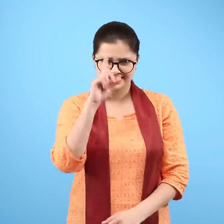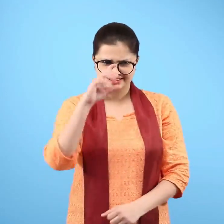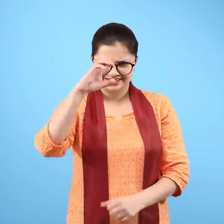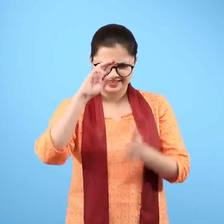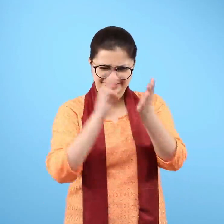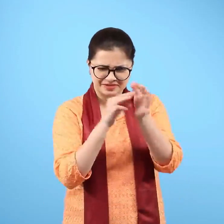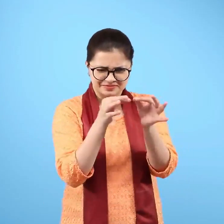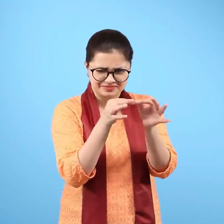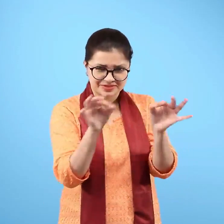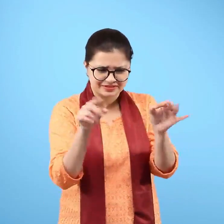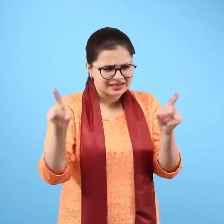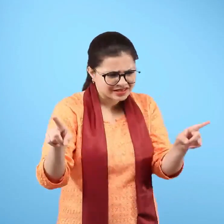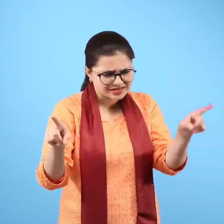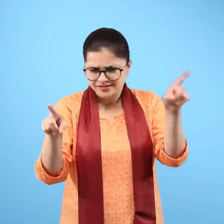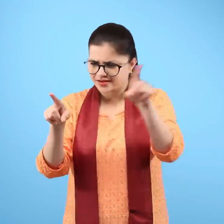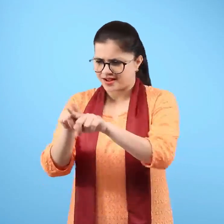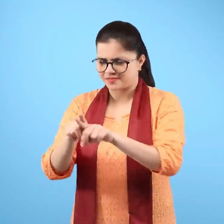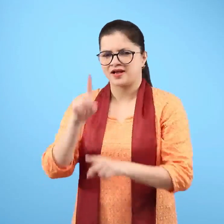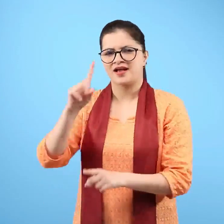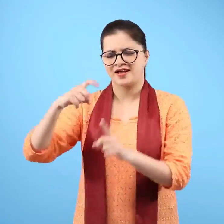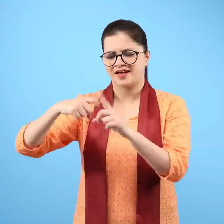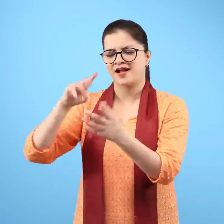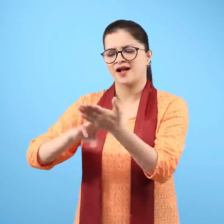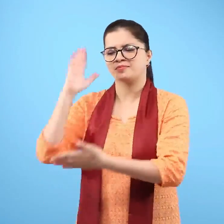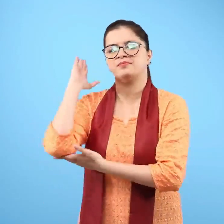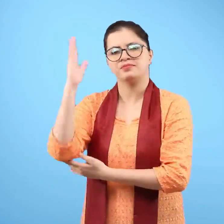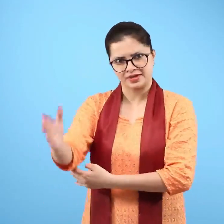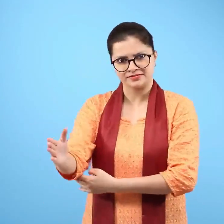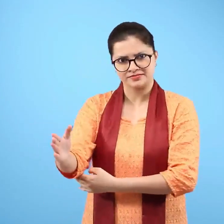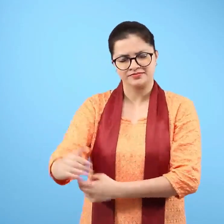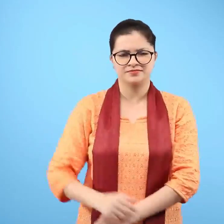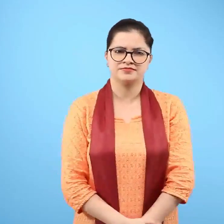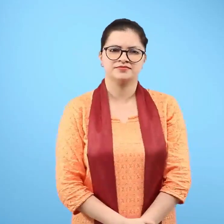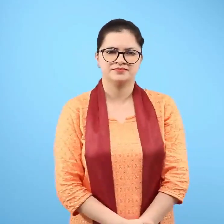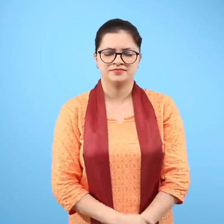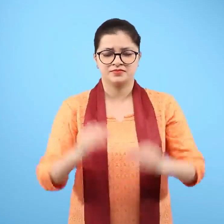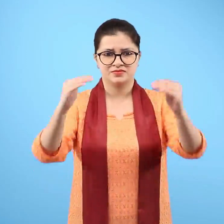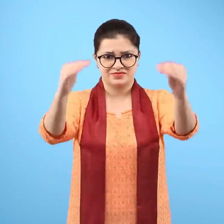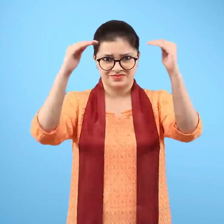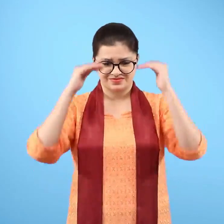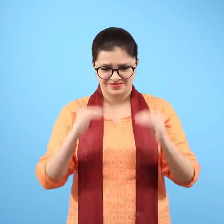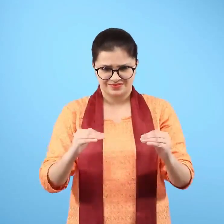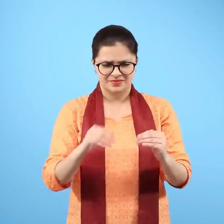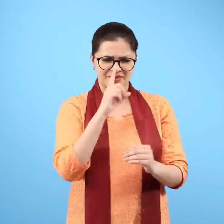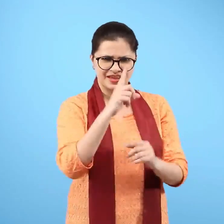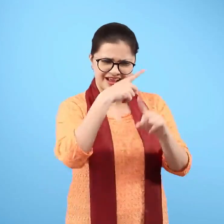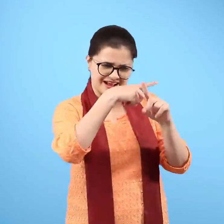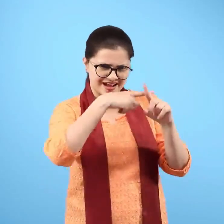One centimeter on map is equal to 1 kilometer on ground. Half centimeter on map is